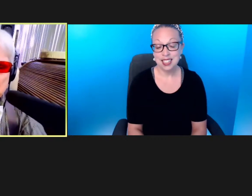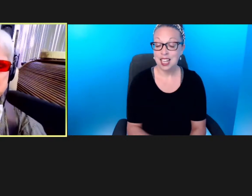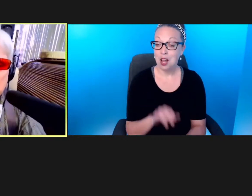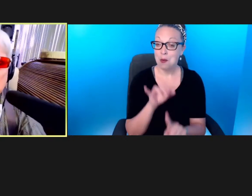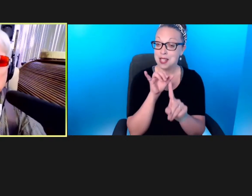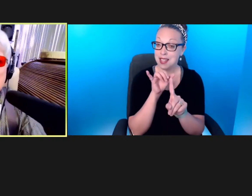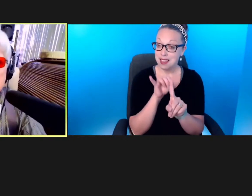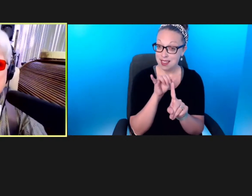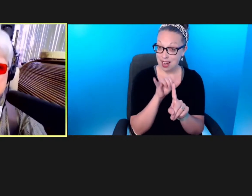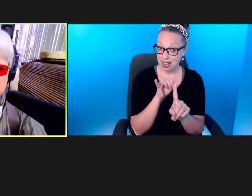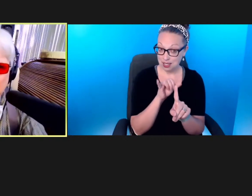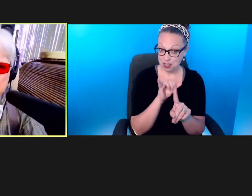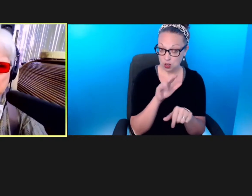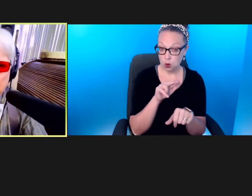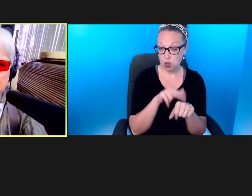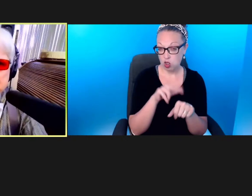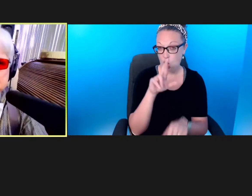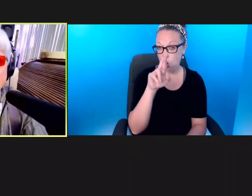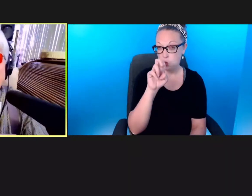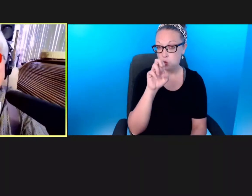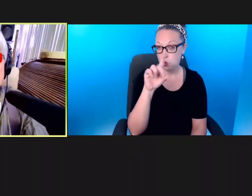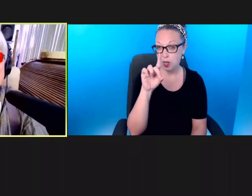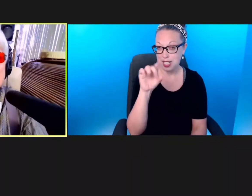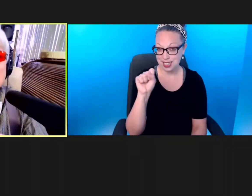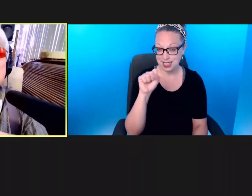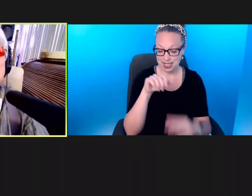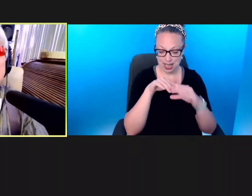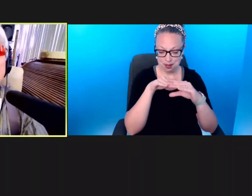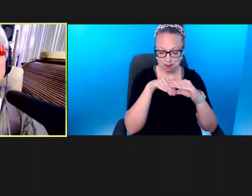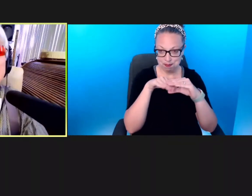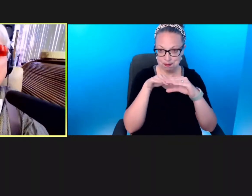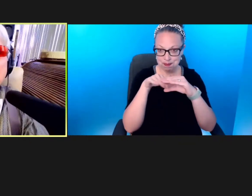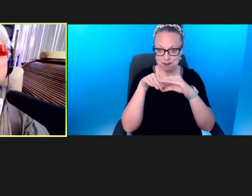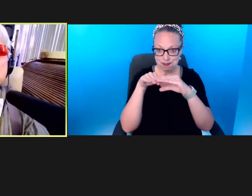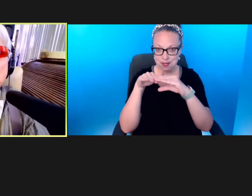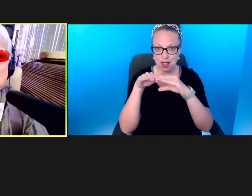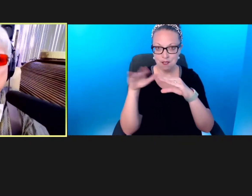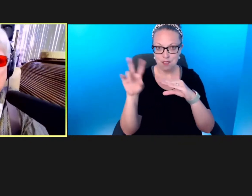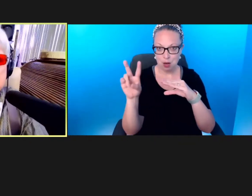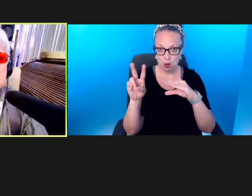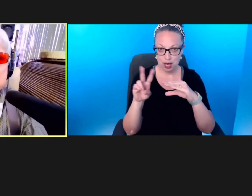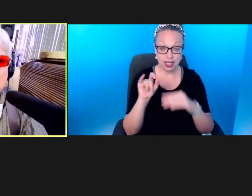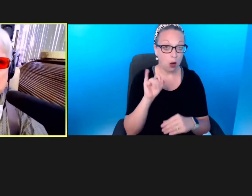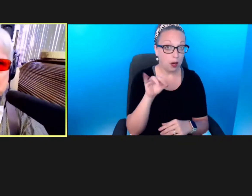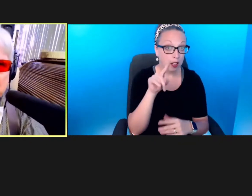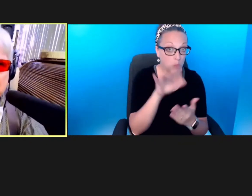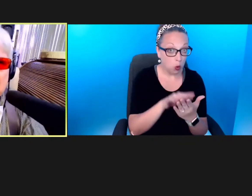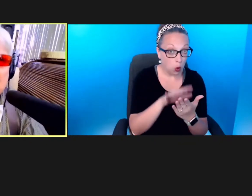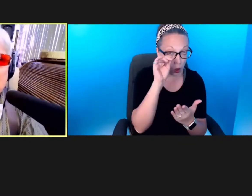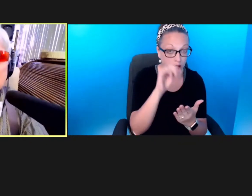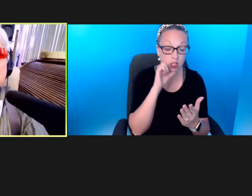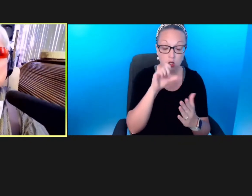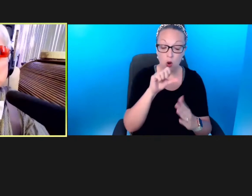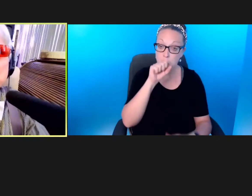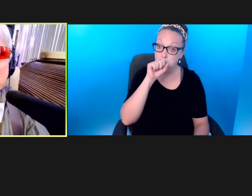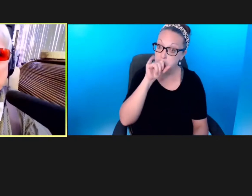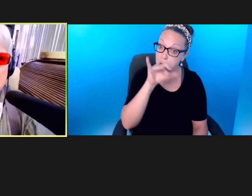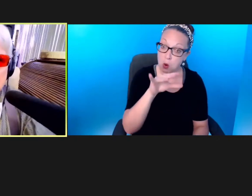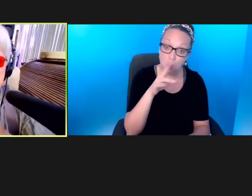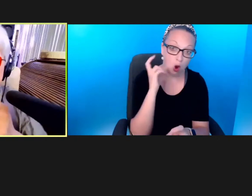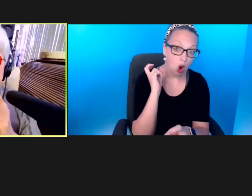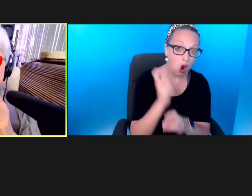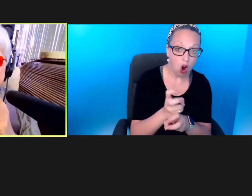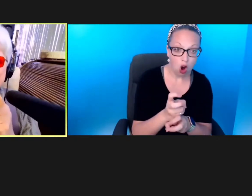Those, of course, are reeds vibrating. And if you're learning to play harmonica, don't play it too forcefully and don't